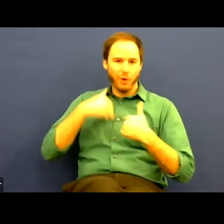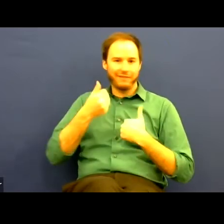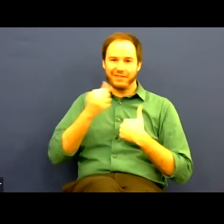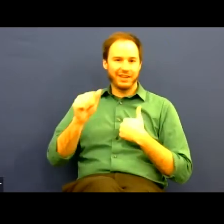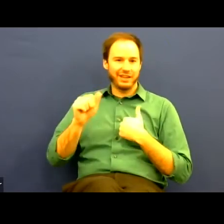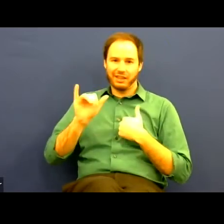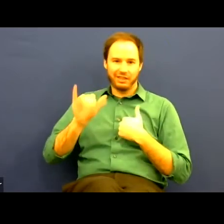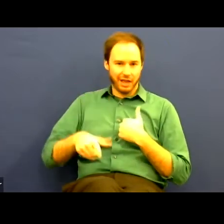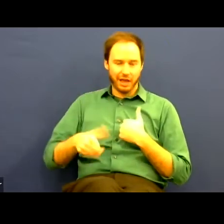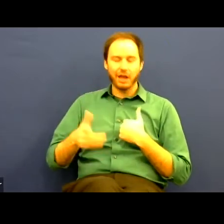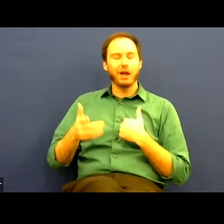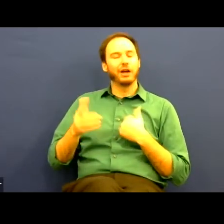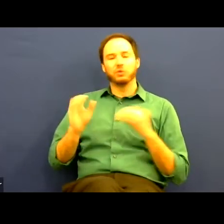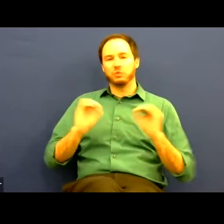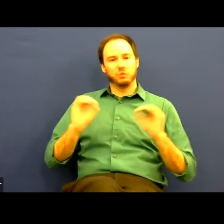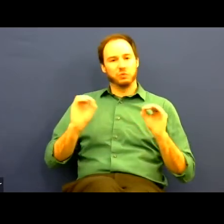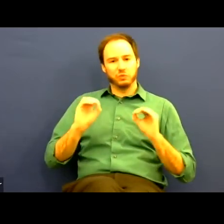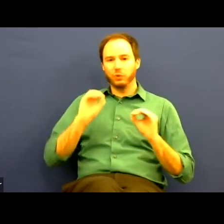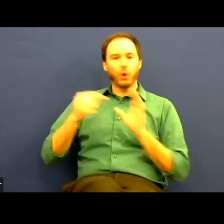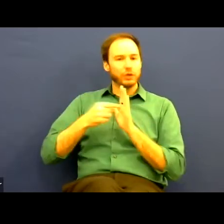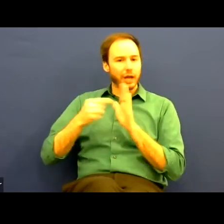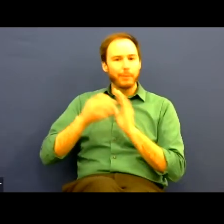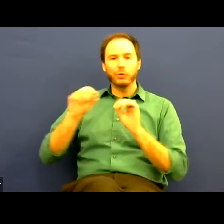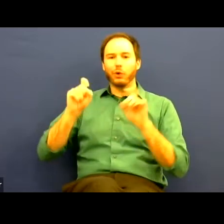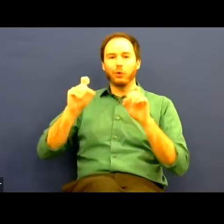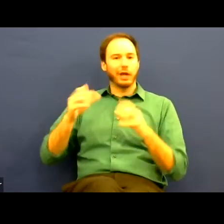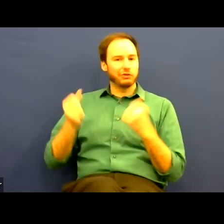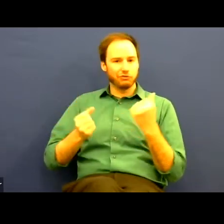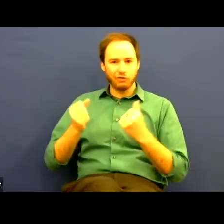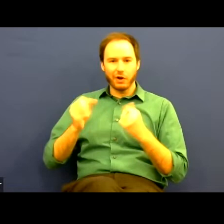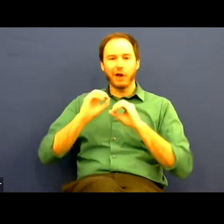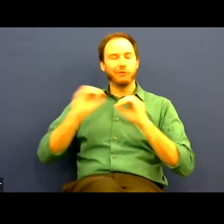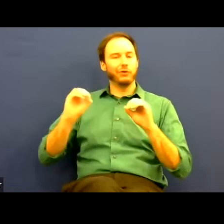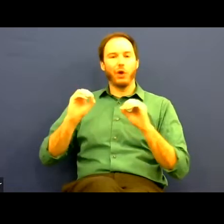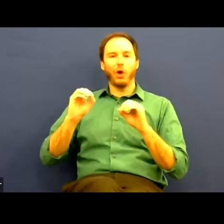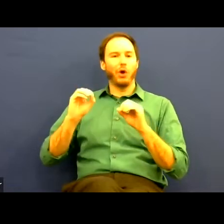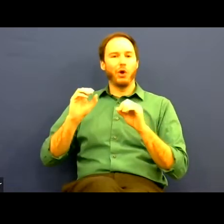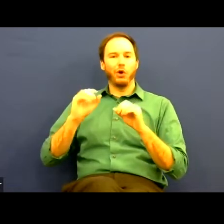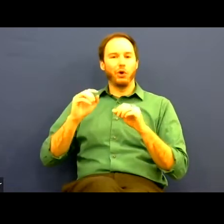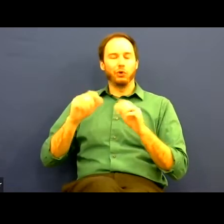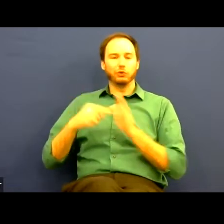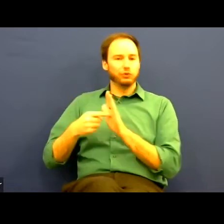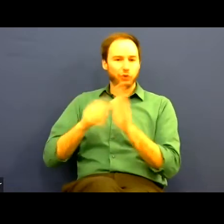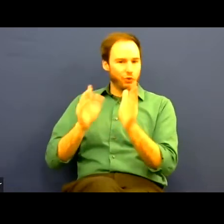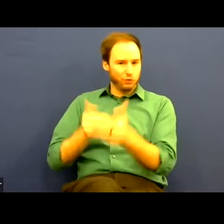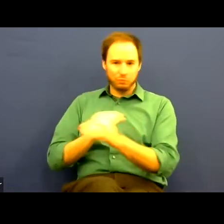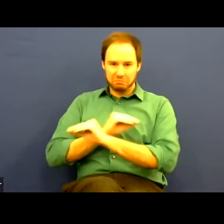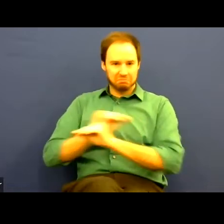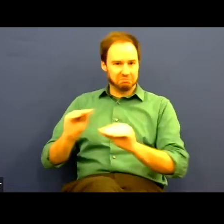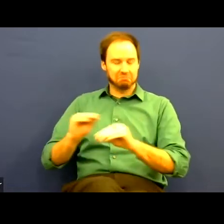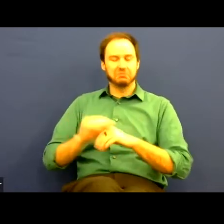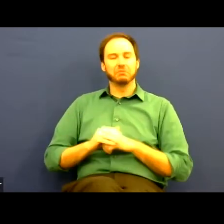drive a car, anything like that. There are no demos and no showroom at this time.